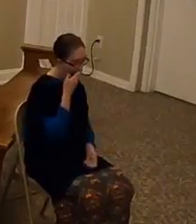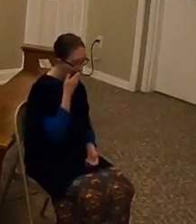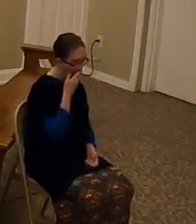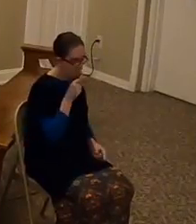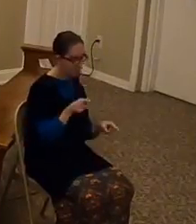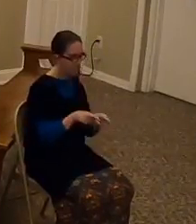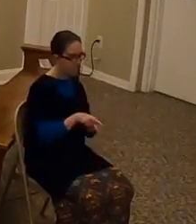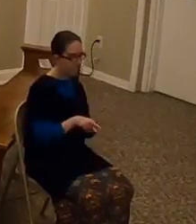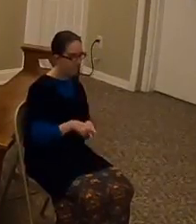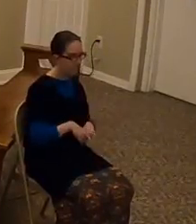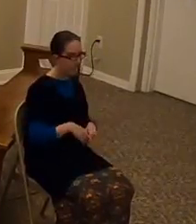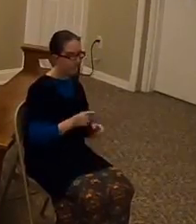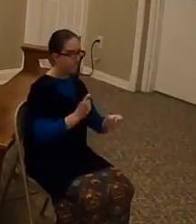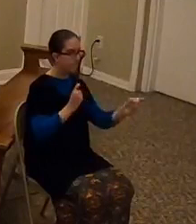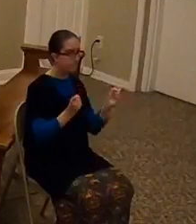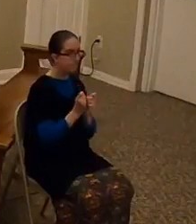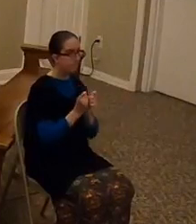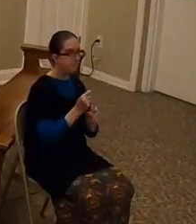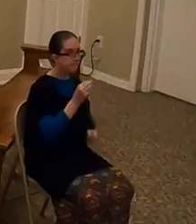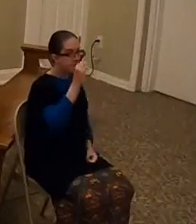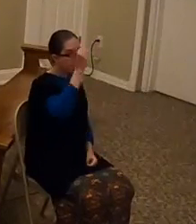they still got stupid.